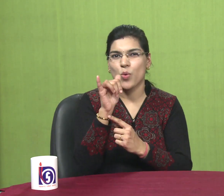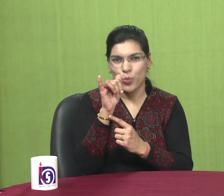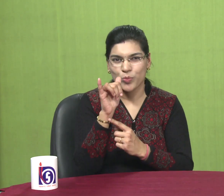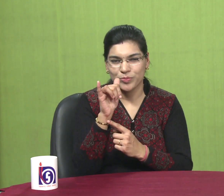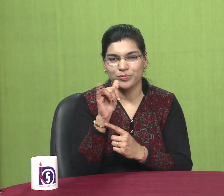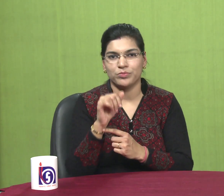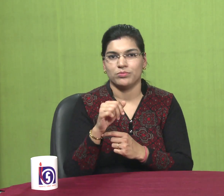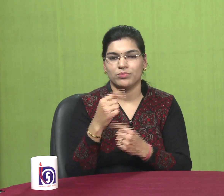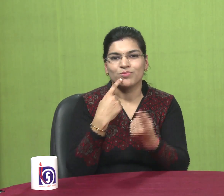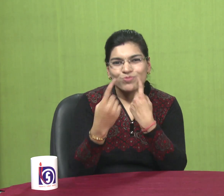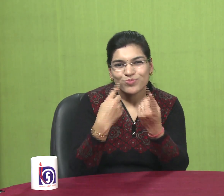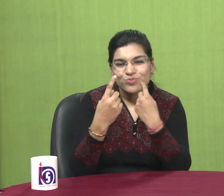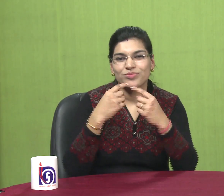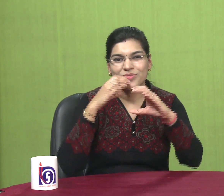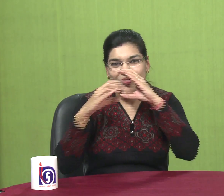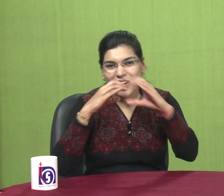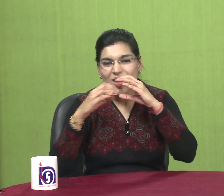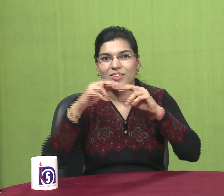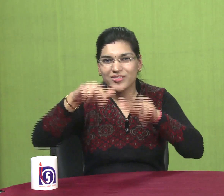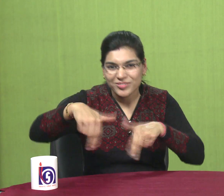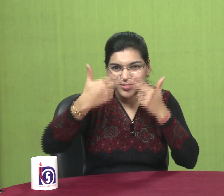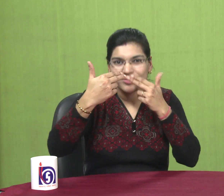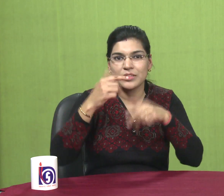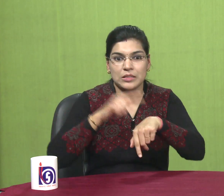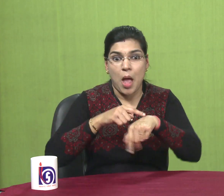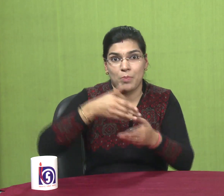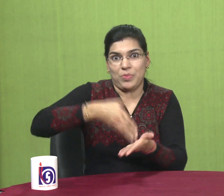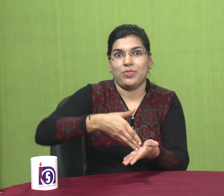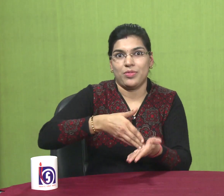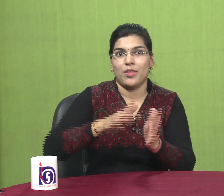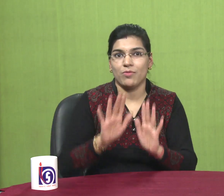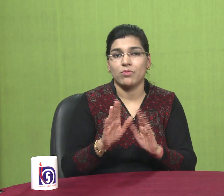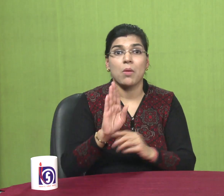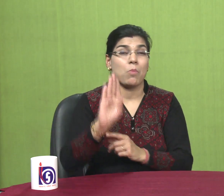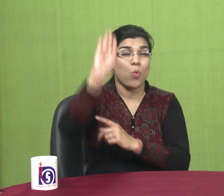connected to the internet. Earlier we had Yahoo, there we could video call